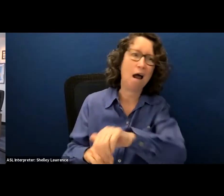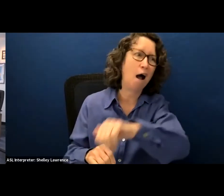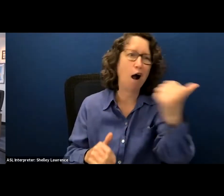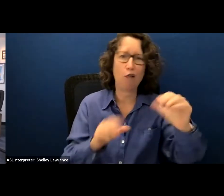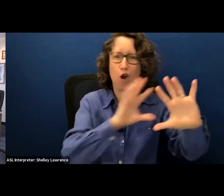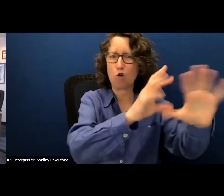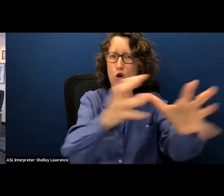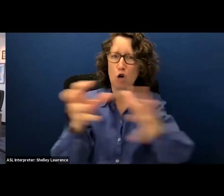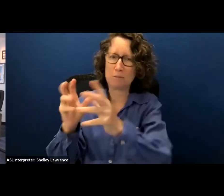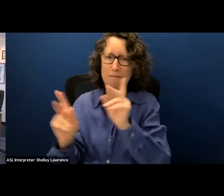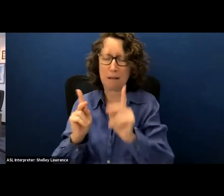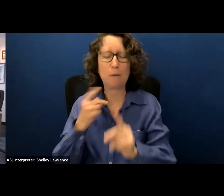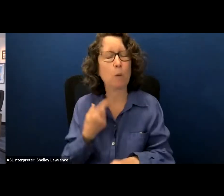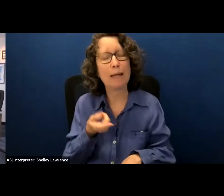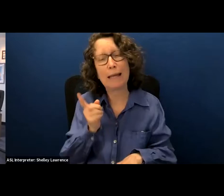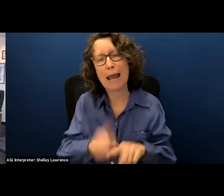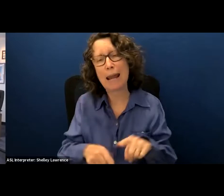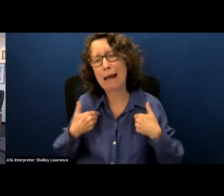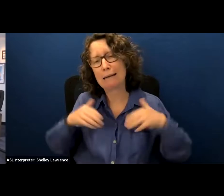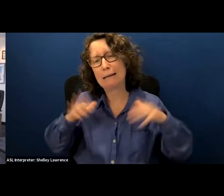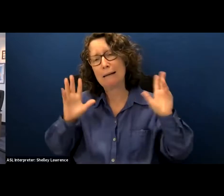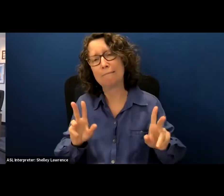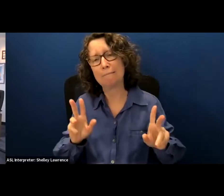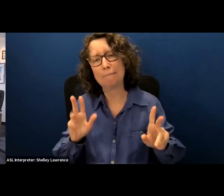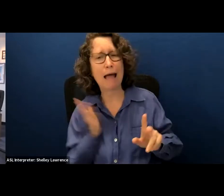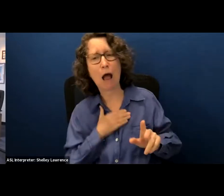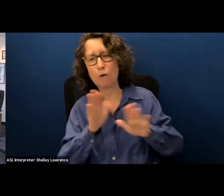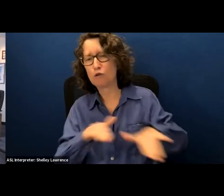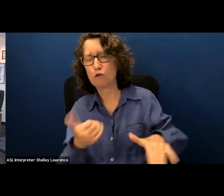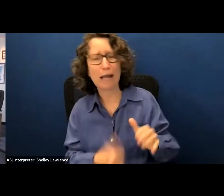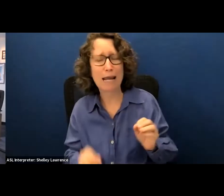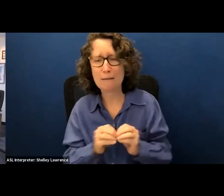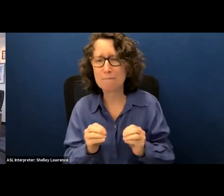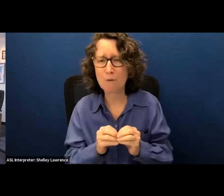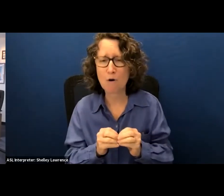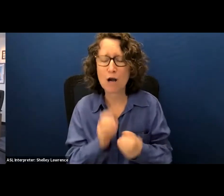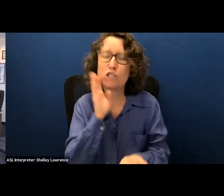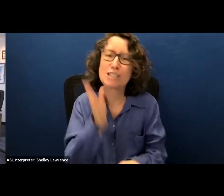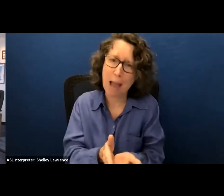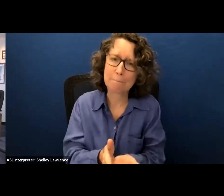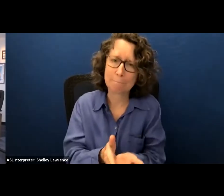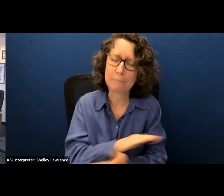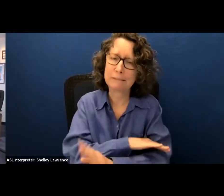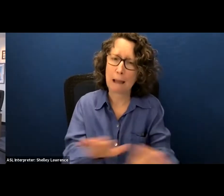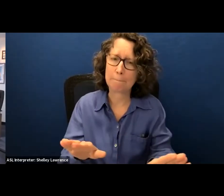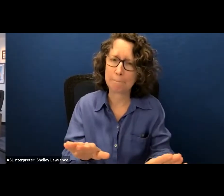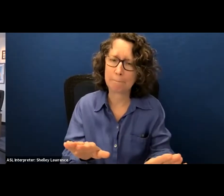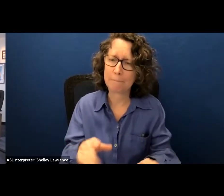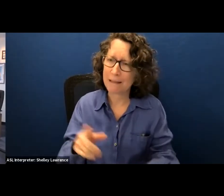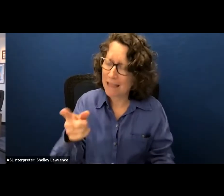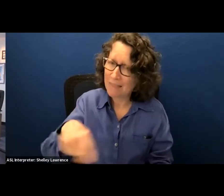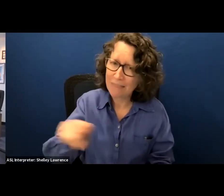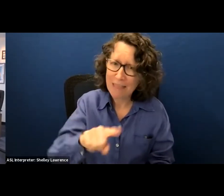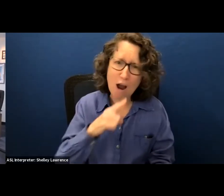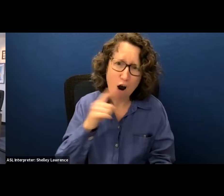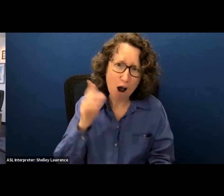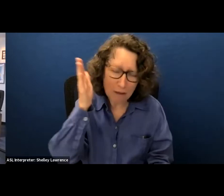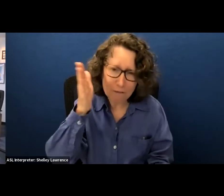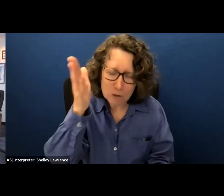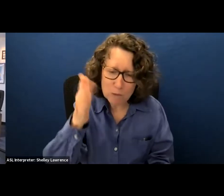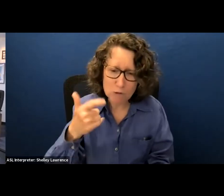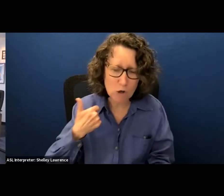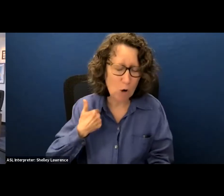else. We cannot sacrifice our children anymore. We need to stop it. They're the future,